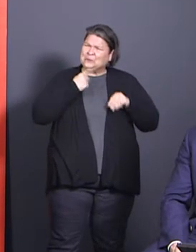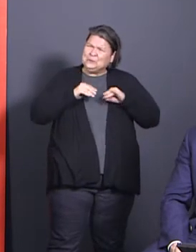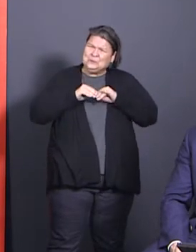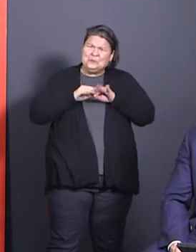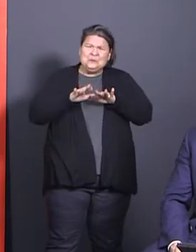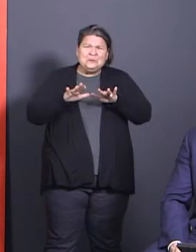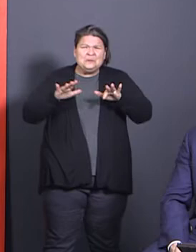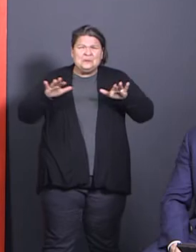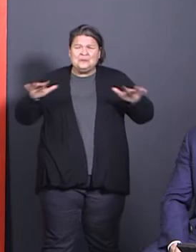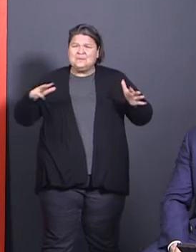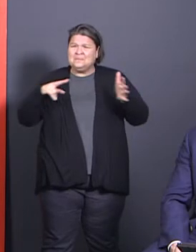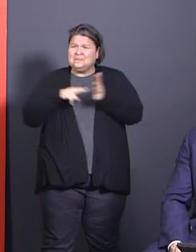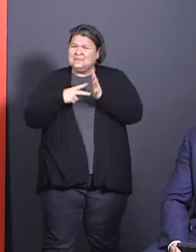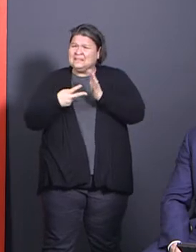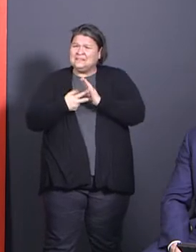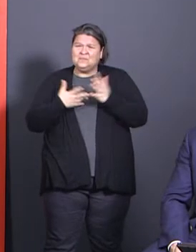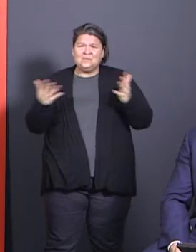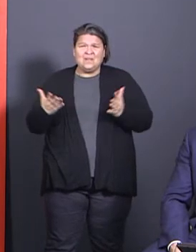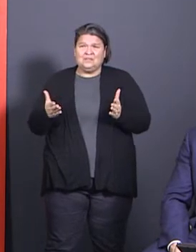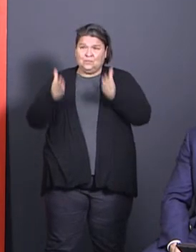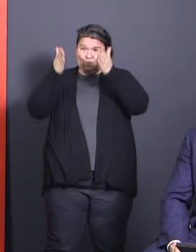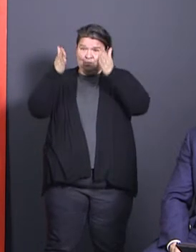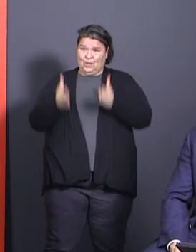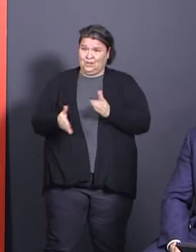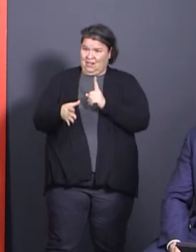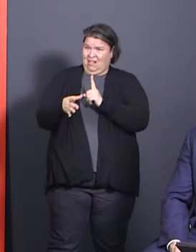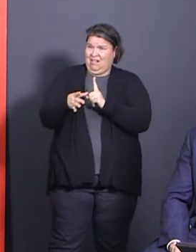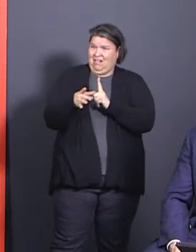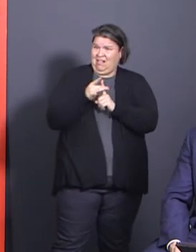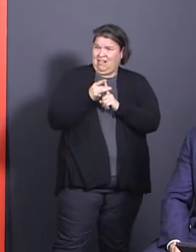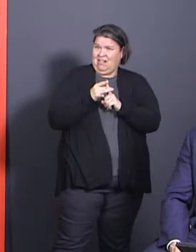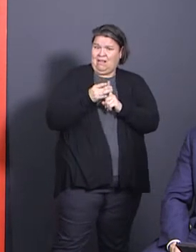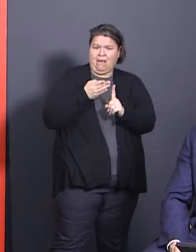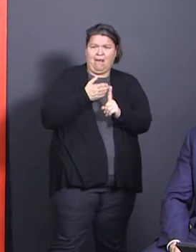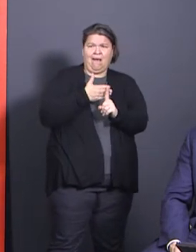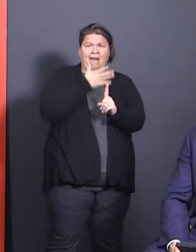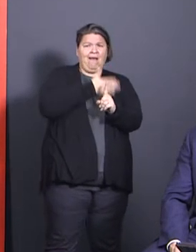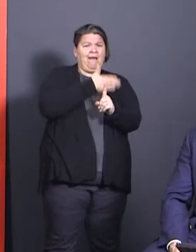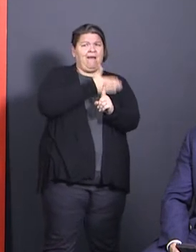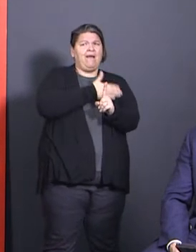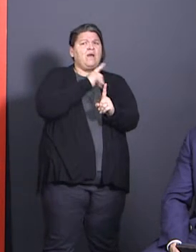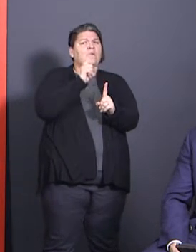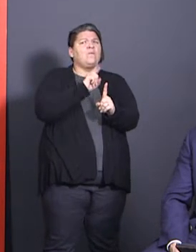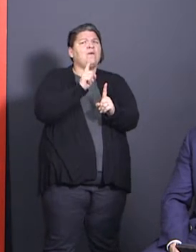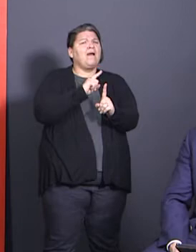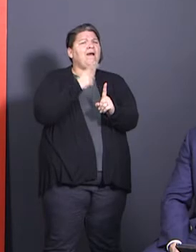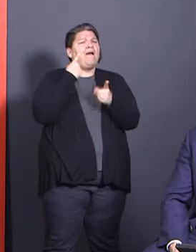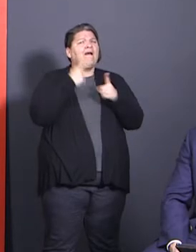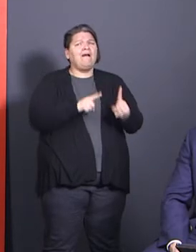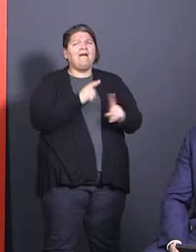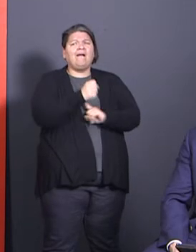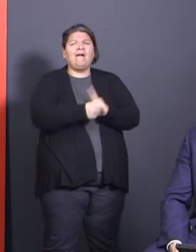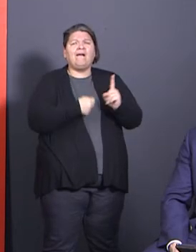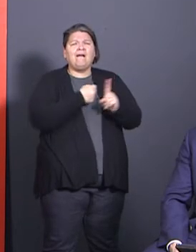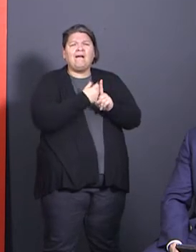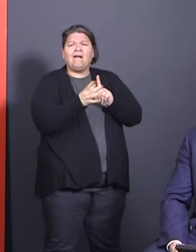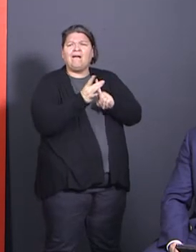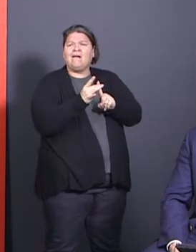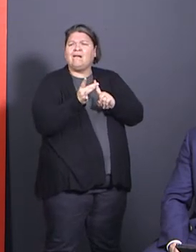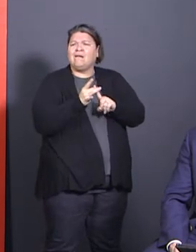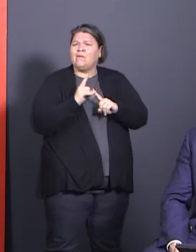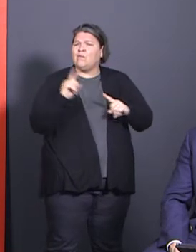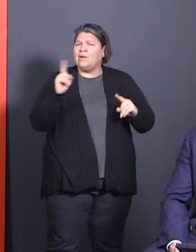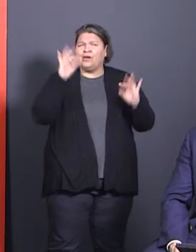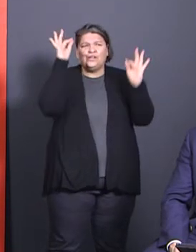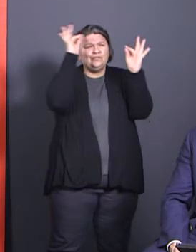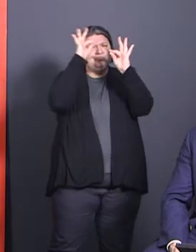unknown sources, that it's spread in the community. And reporting these numbers never gets any easier. It just astounds me at